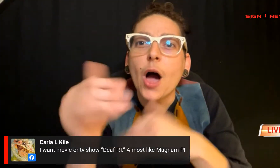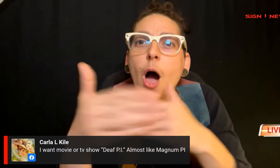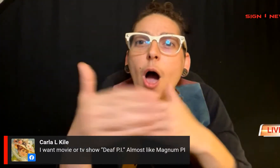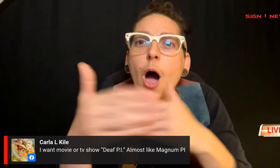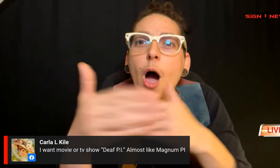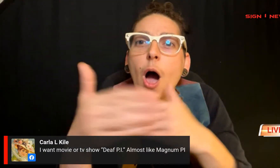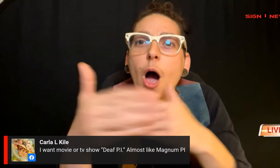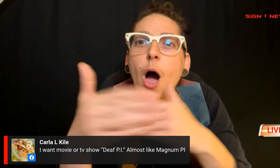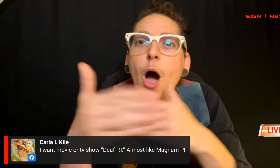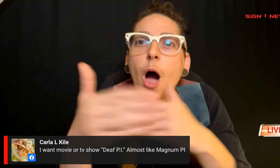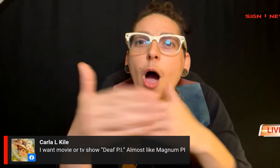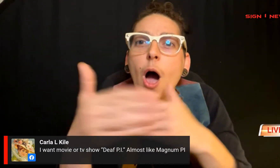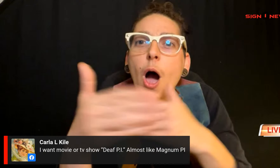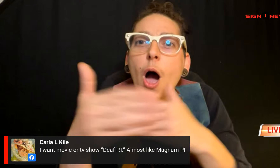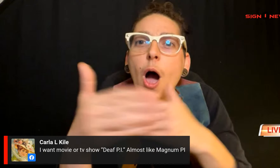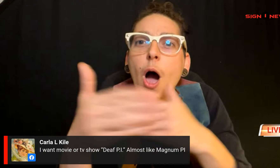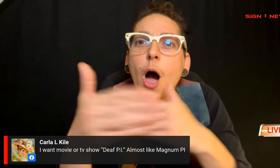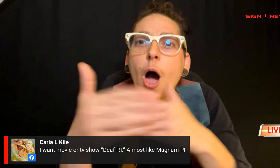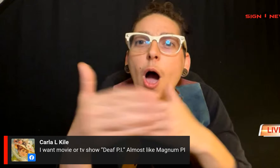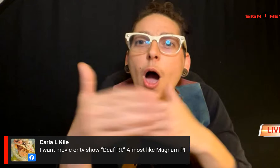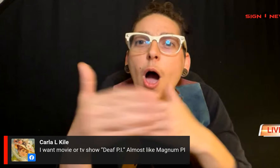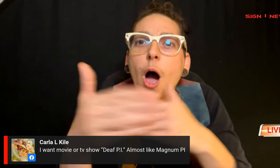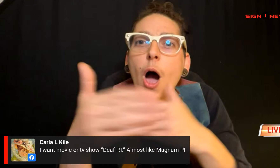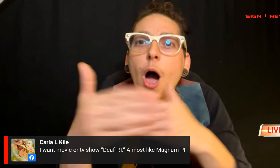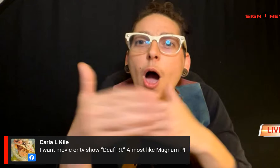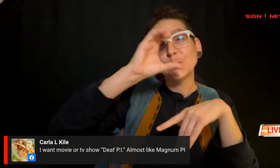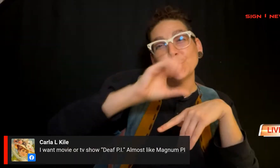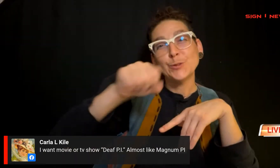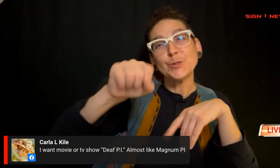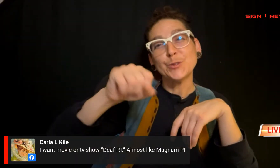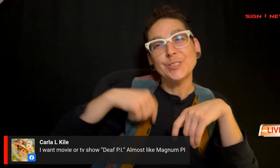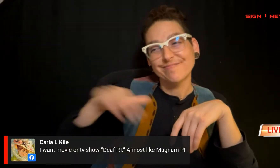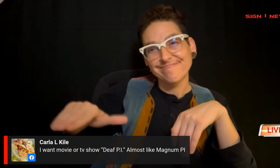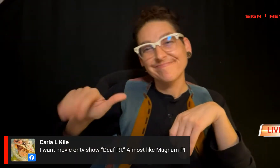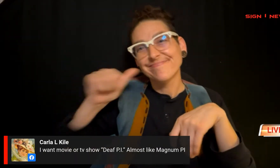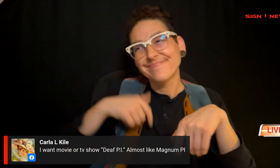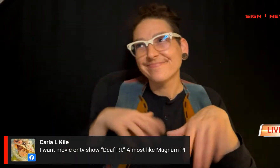I want a movie or TV show, Deaf PI, almost like Magnum PI.